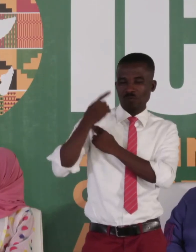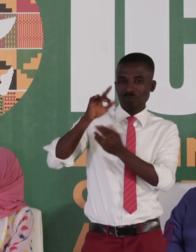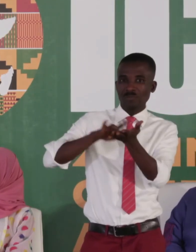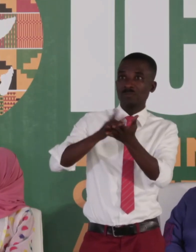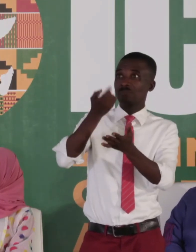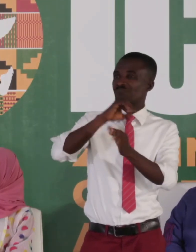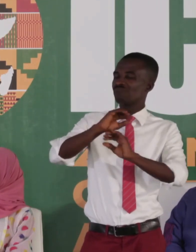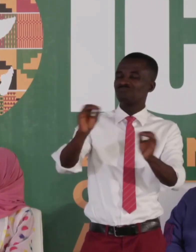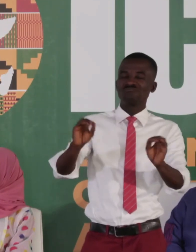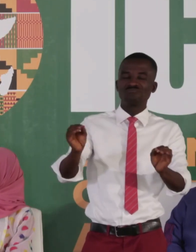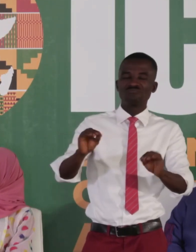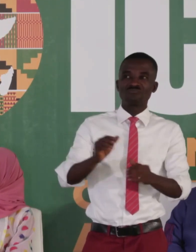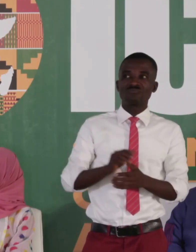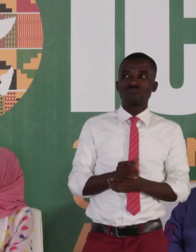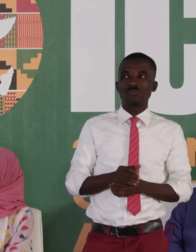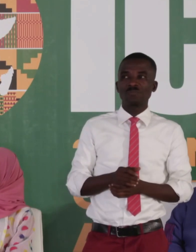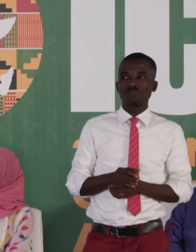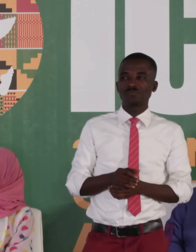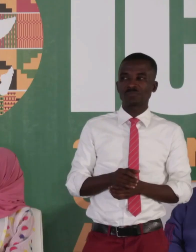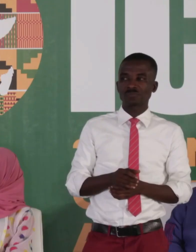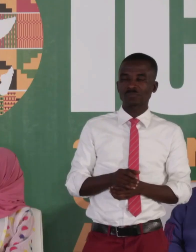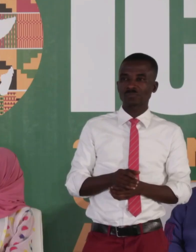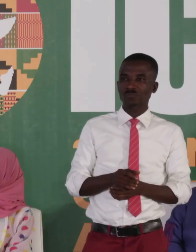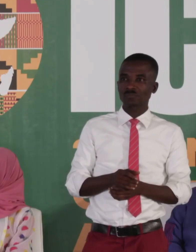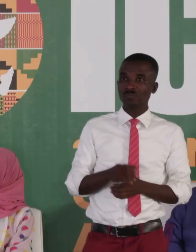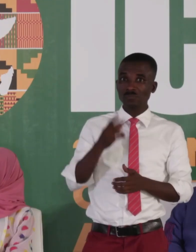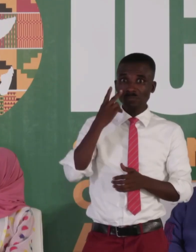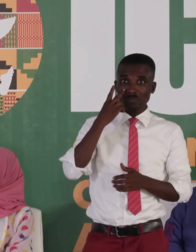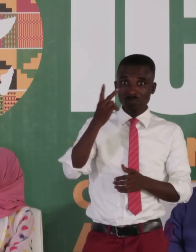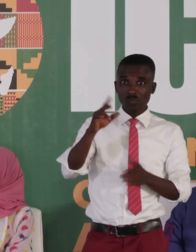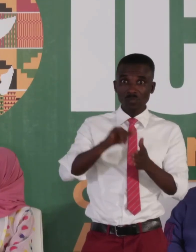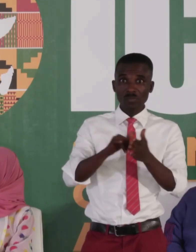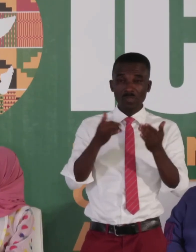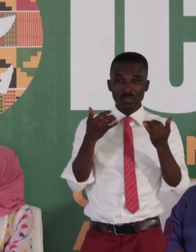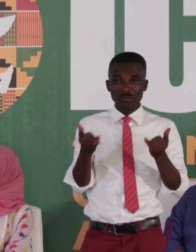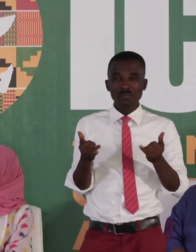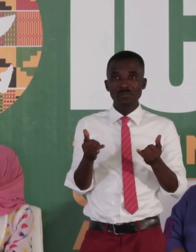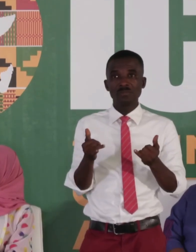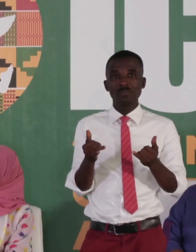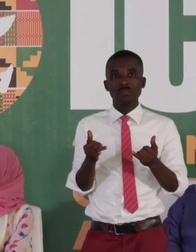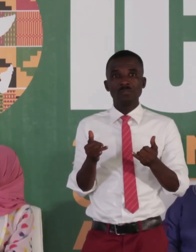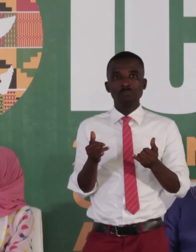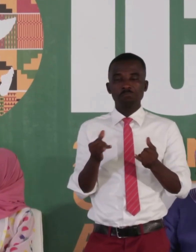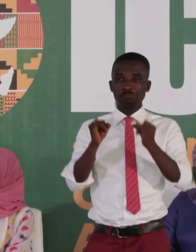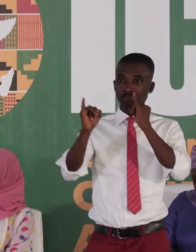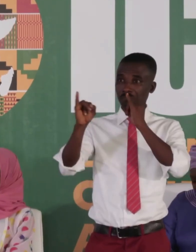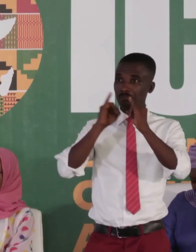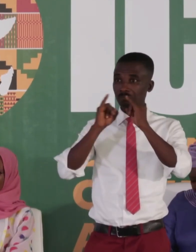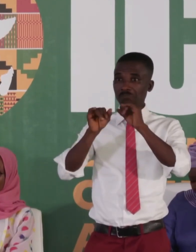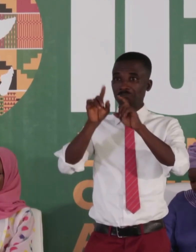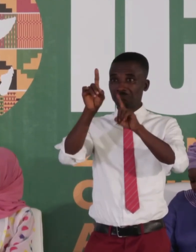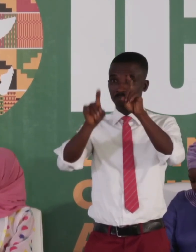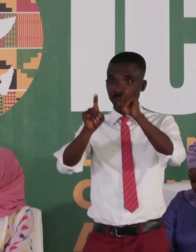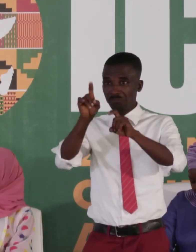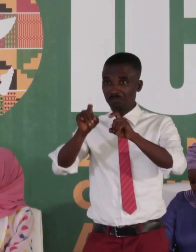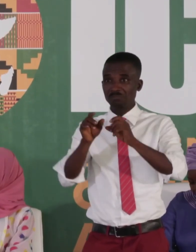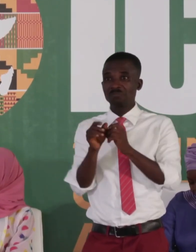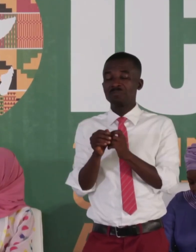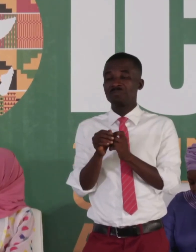barriers. With regards to the disruption, we saw that the interviewees did indicate that there